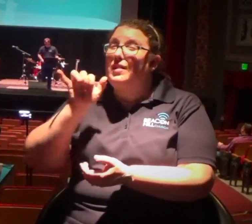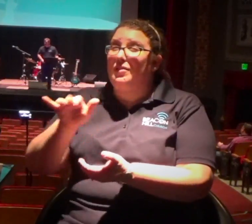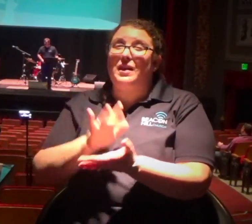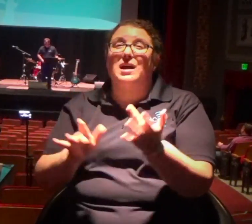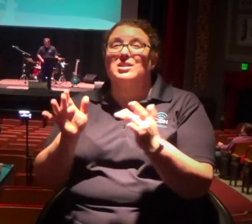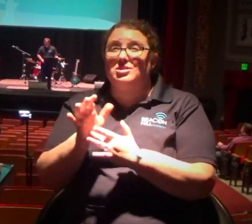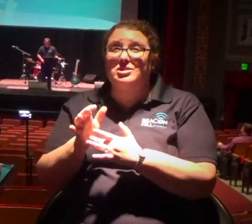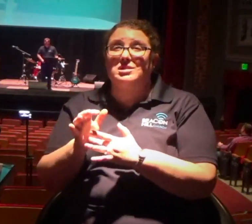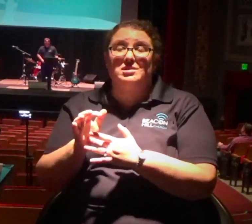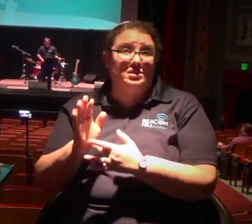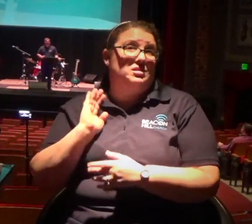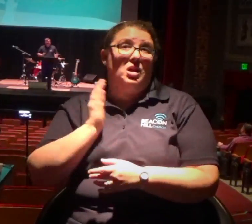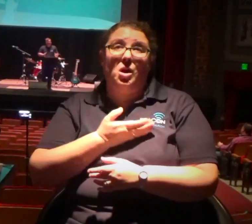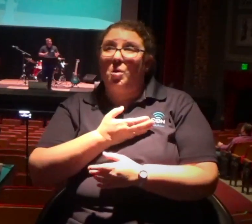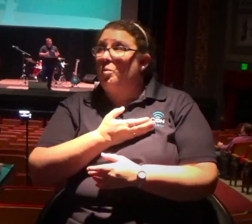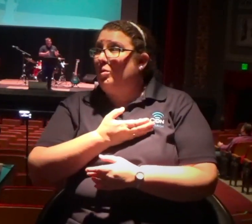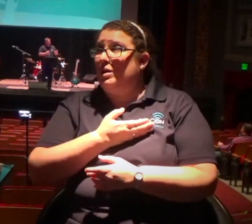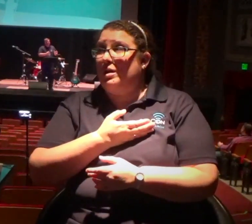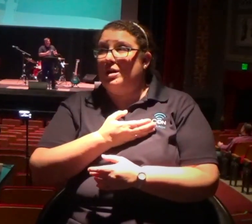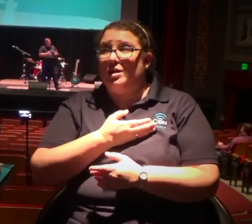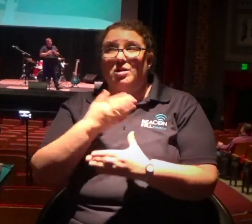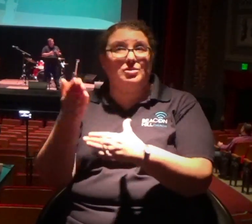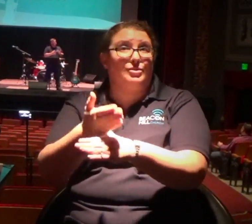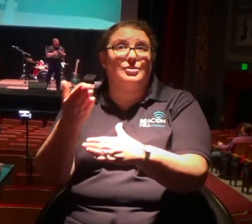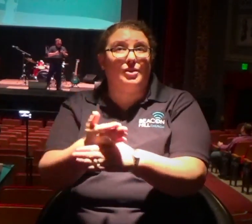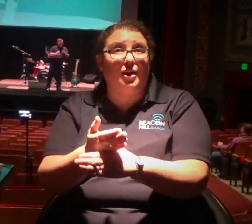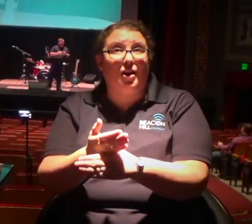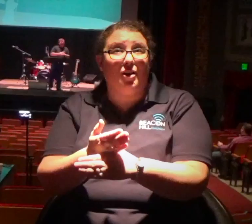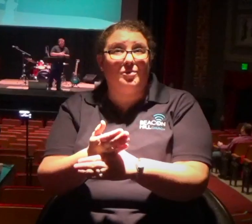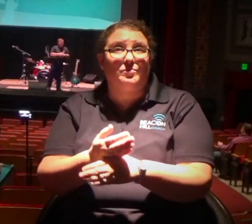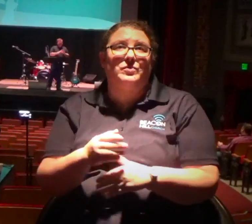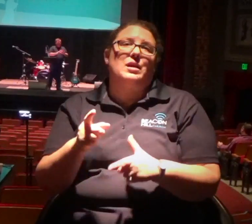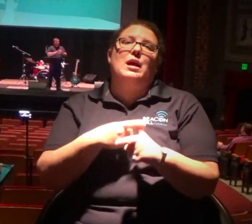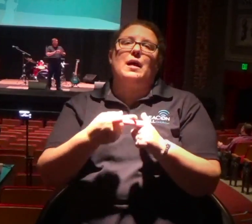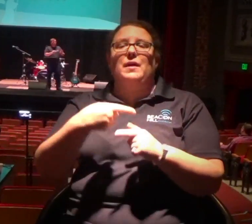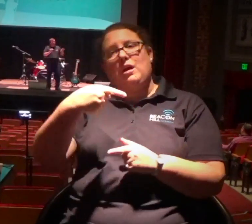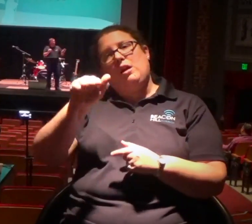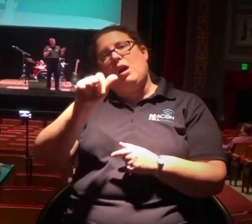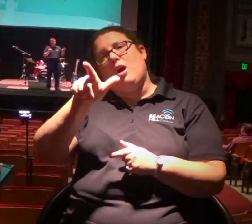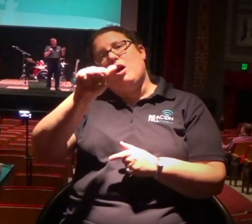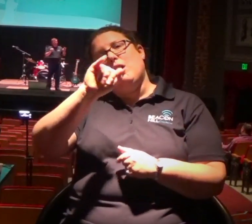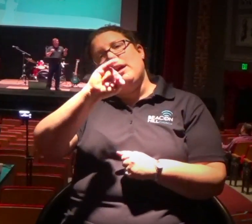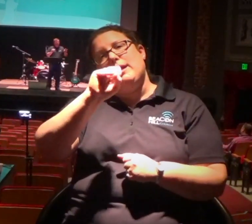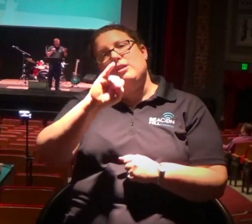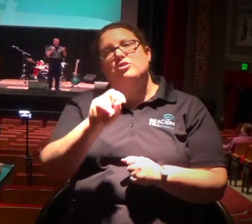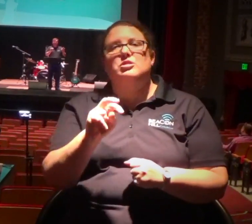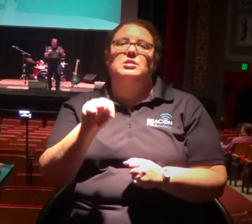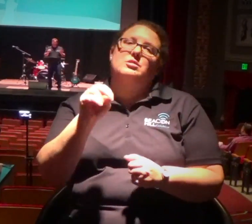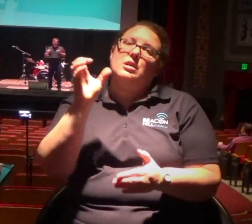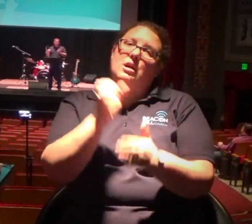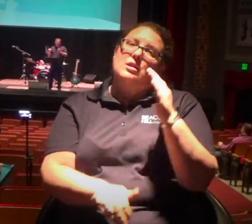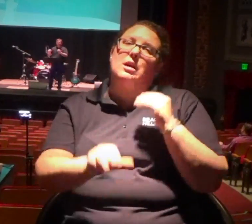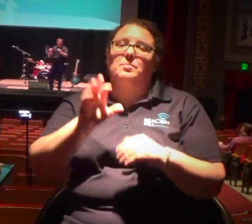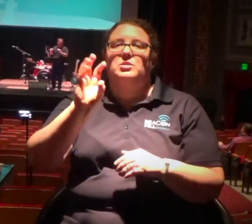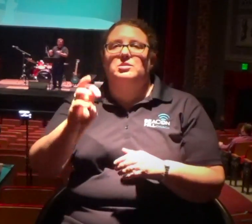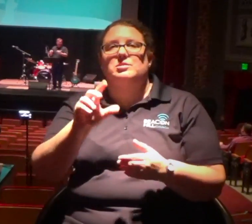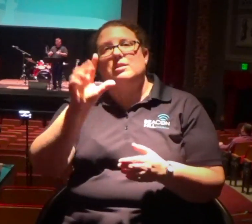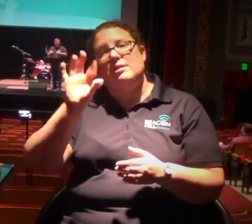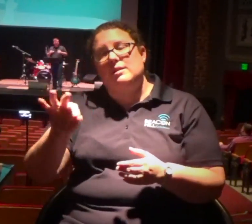proclaim. And yet, as Galatians 6:9 says, to not grow weary in doing good, but at the proper time to reap the harvest if you